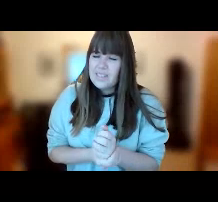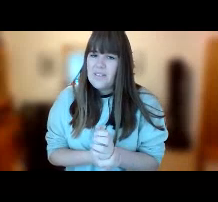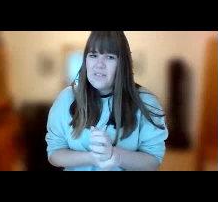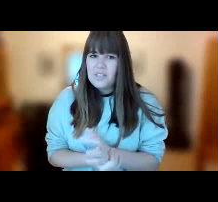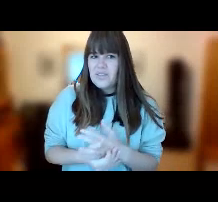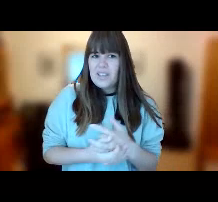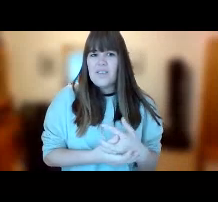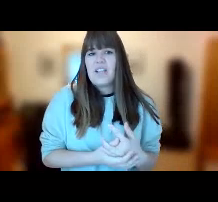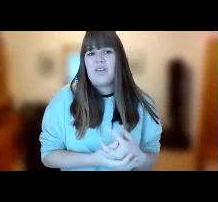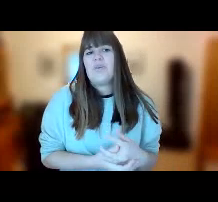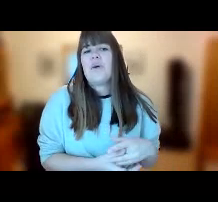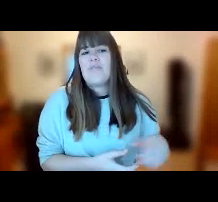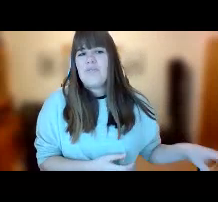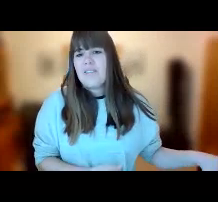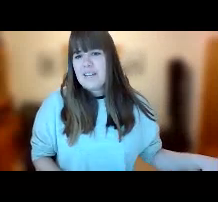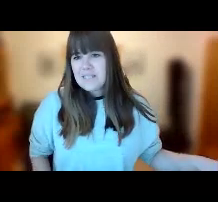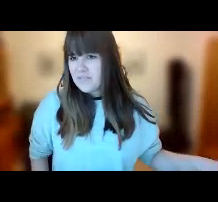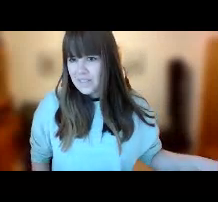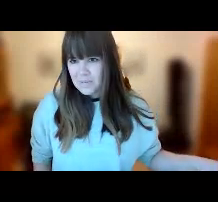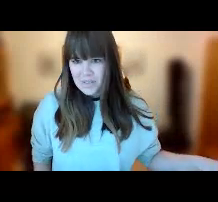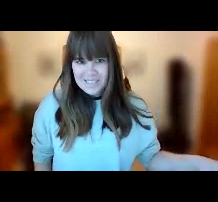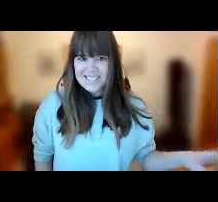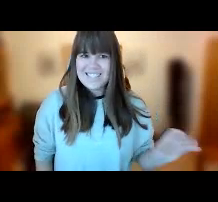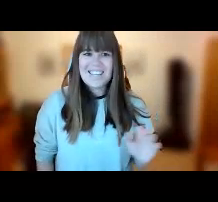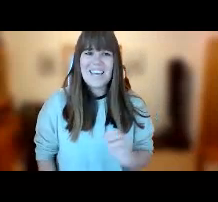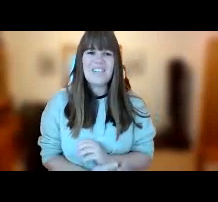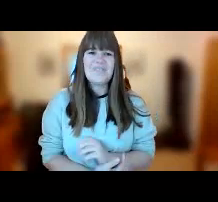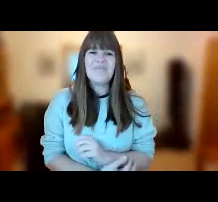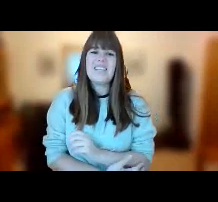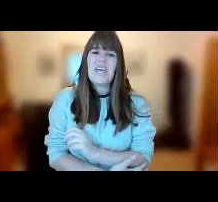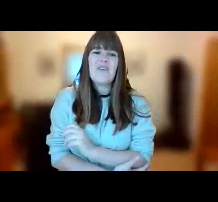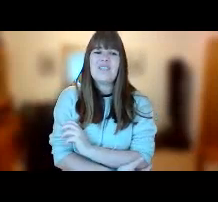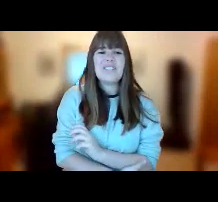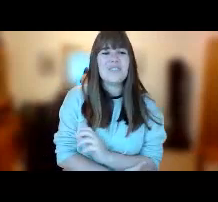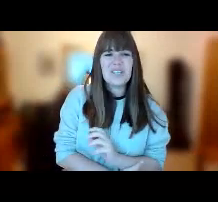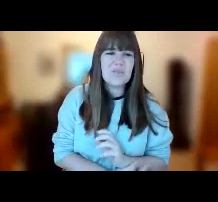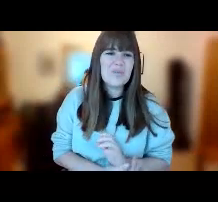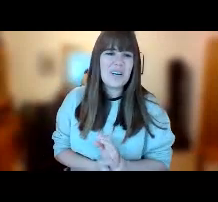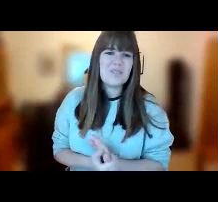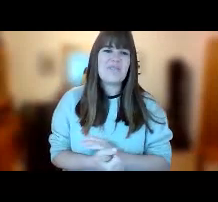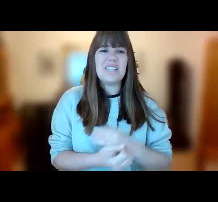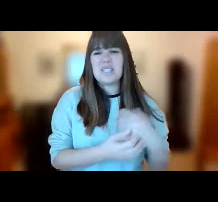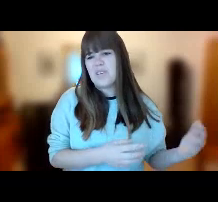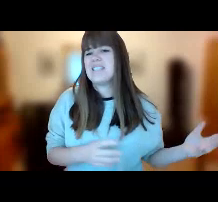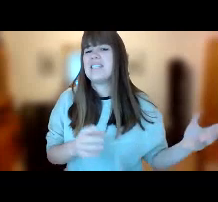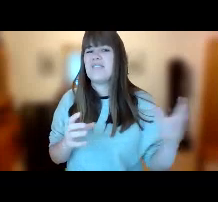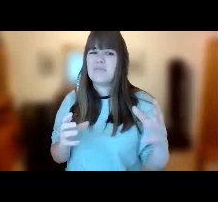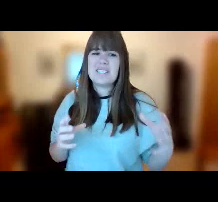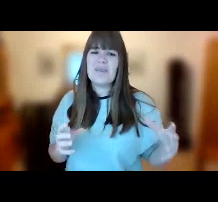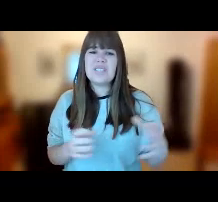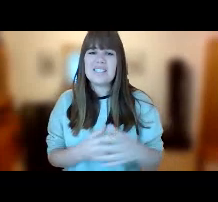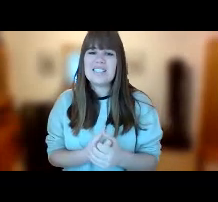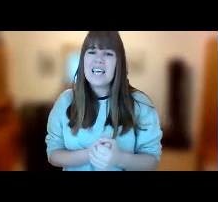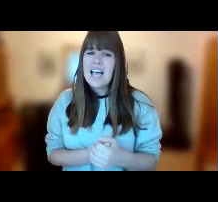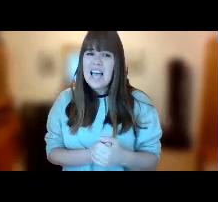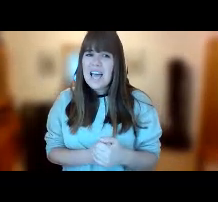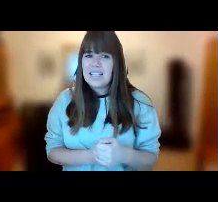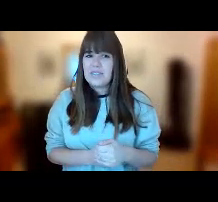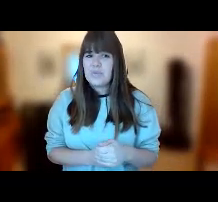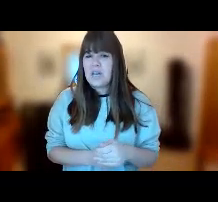So just thinking the fact that we all have very different experiences. Every single human will have different experiences, different